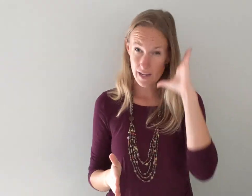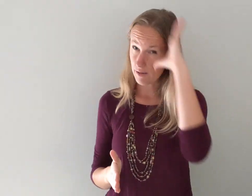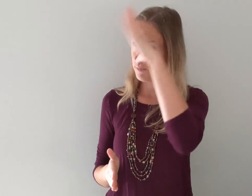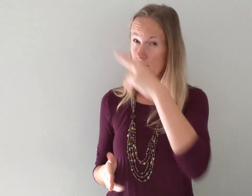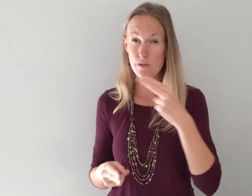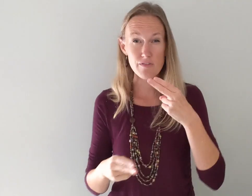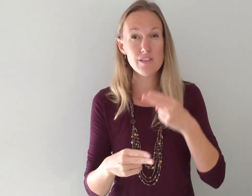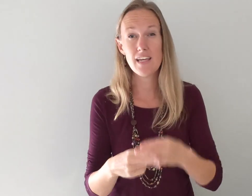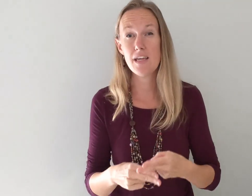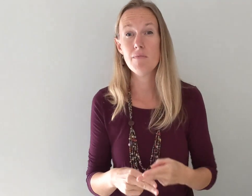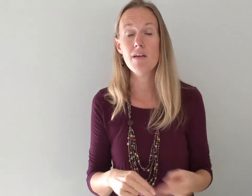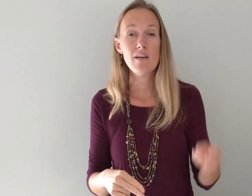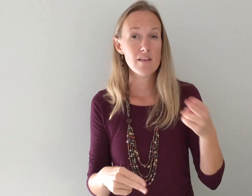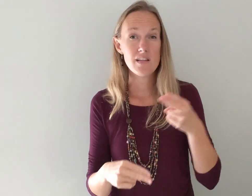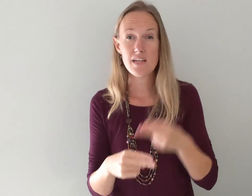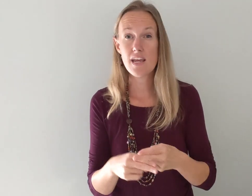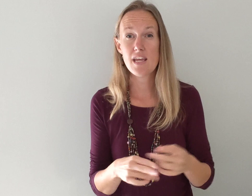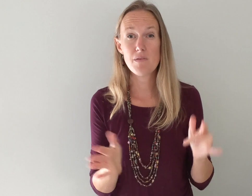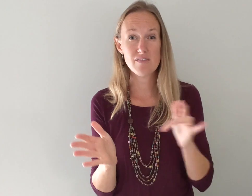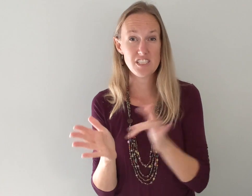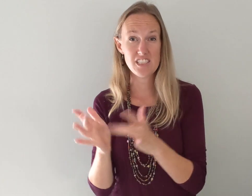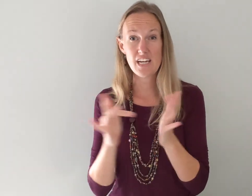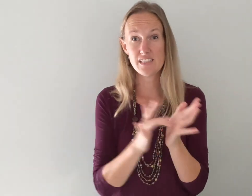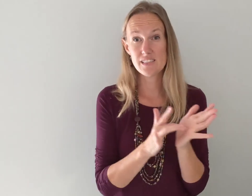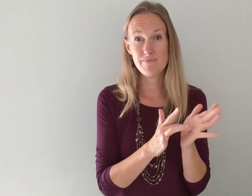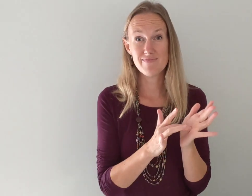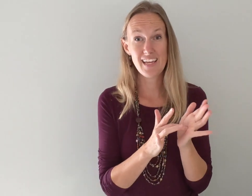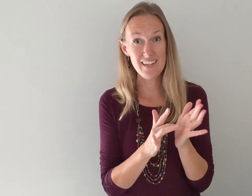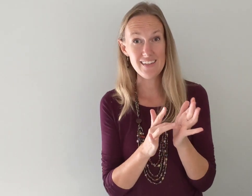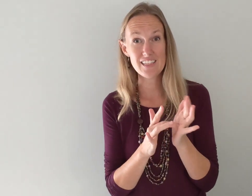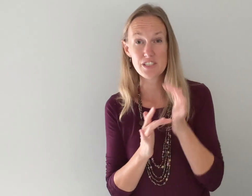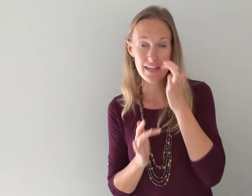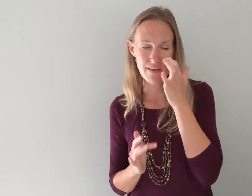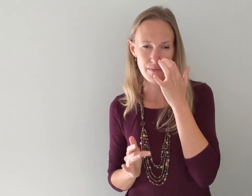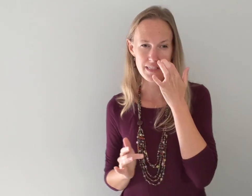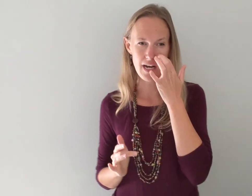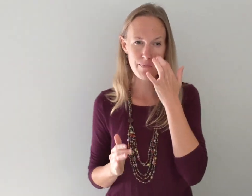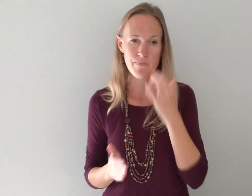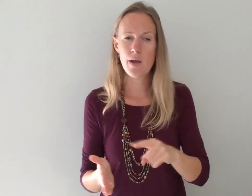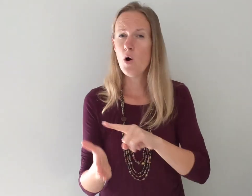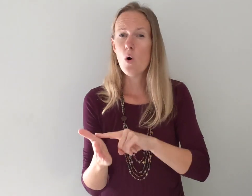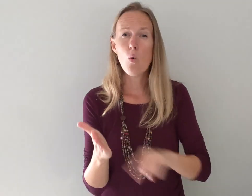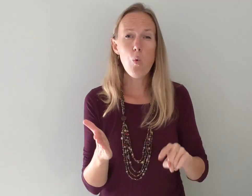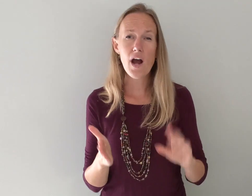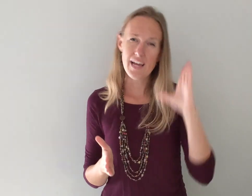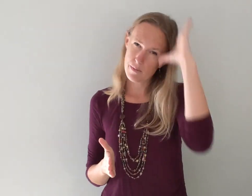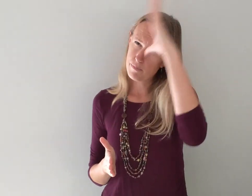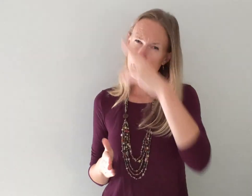a beautiful name, the name of Jesus. Okay, let's try that from the top. What a